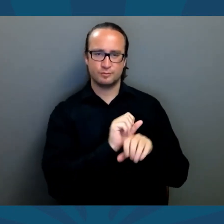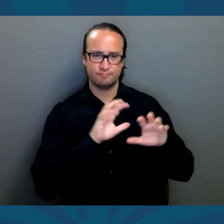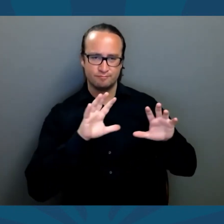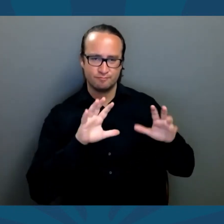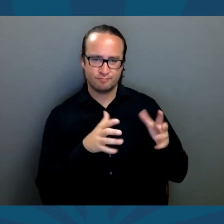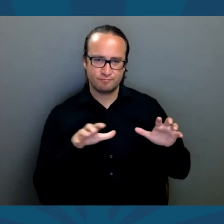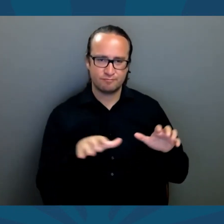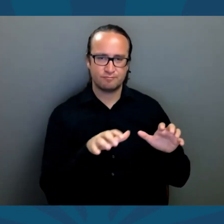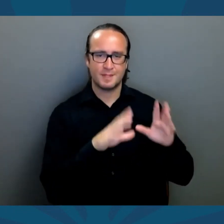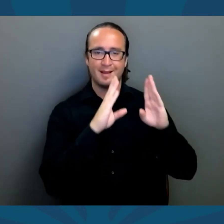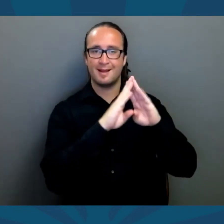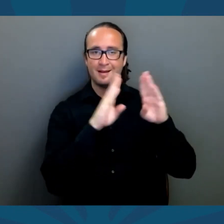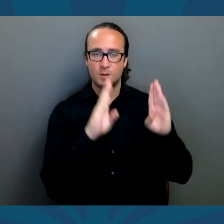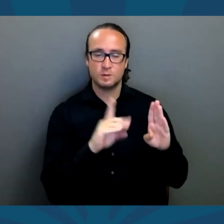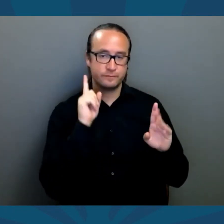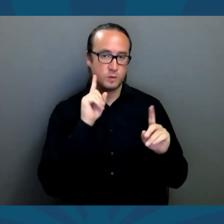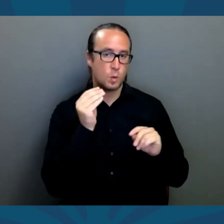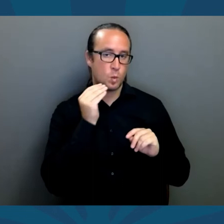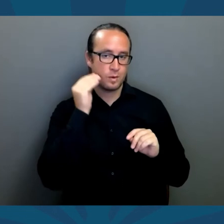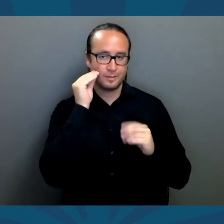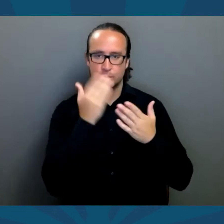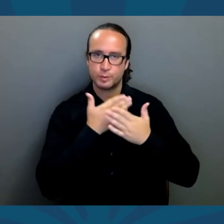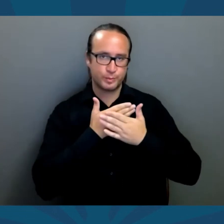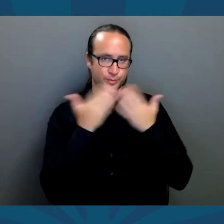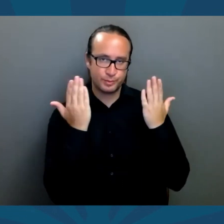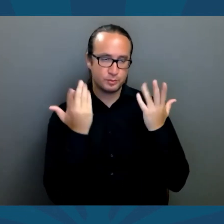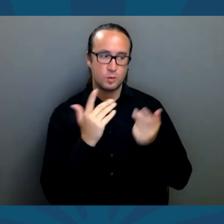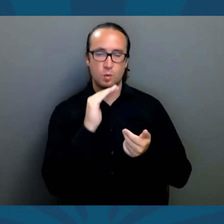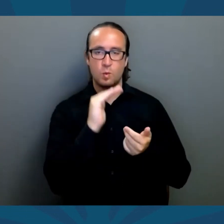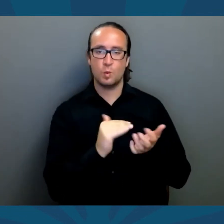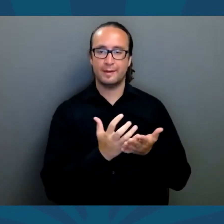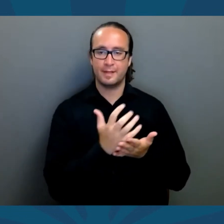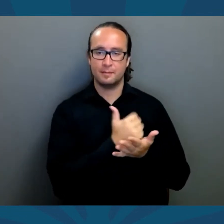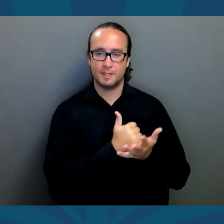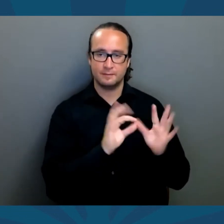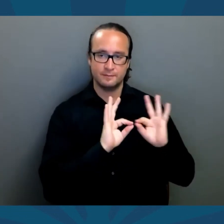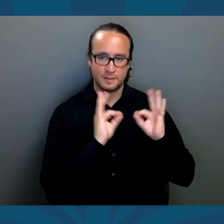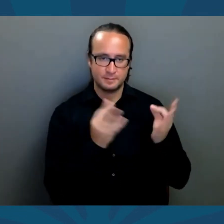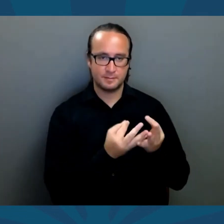working in support of housing for the homeless and low-income families,